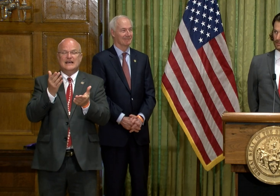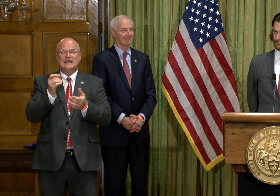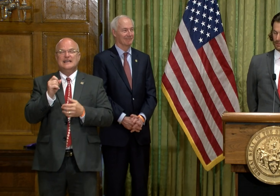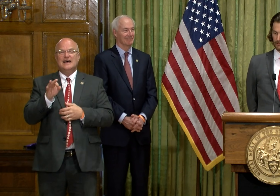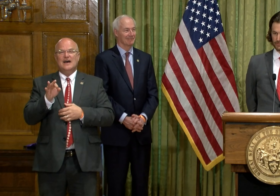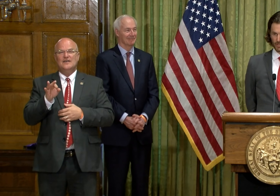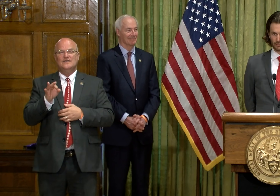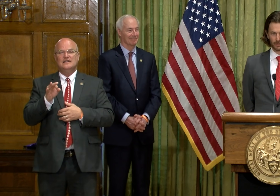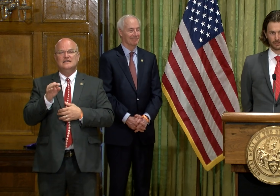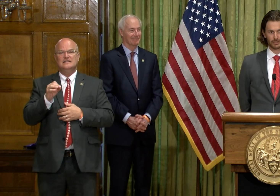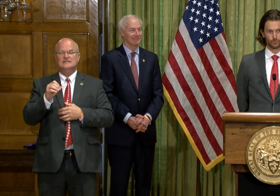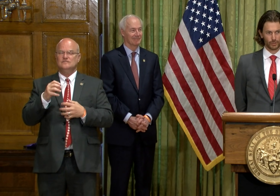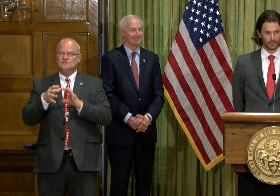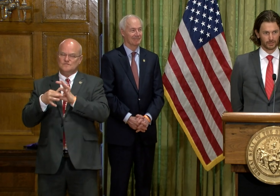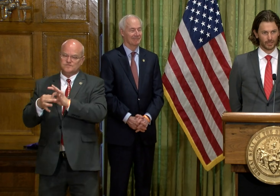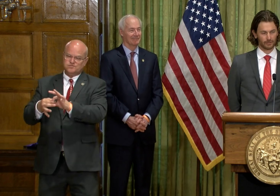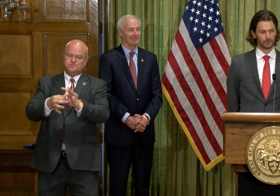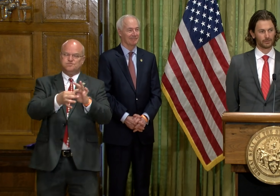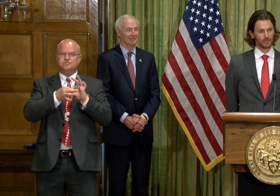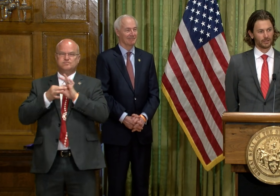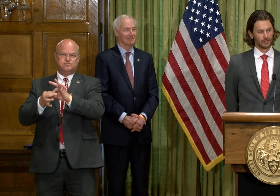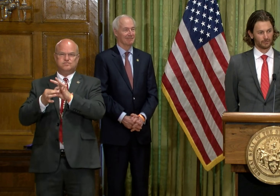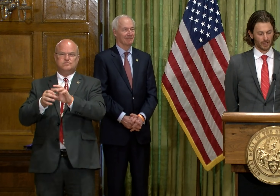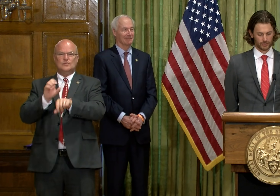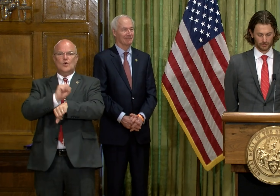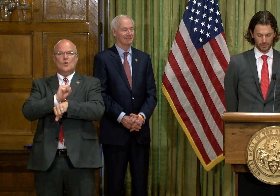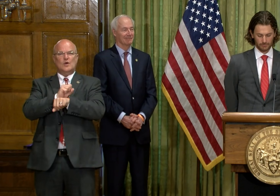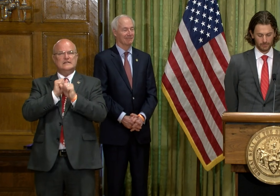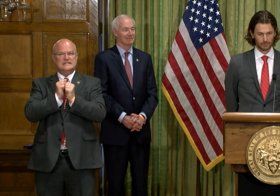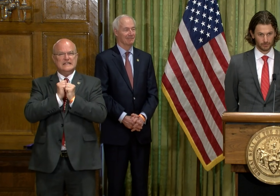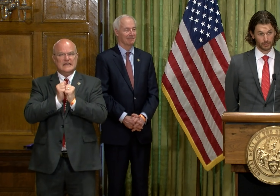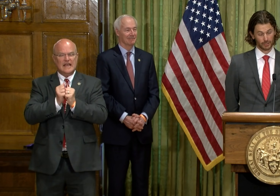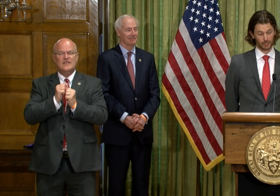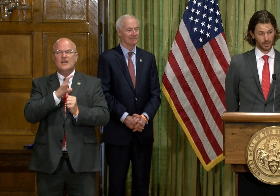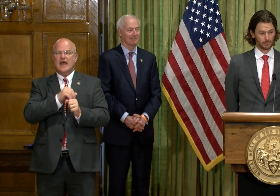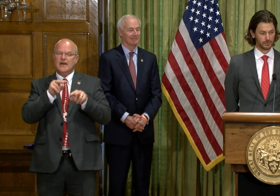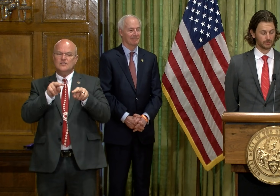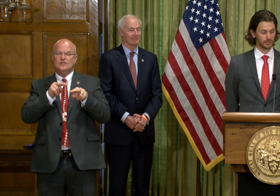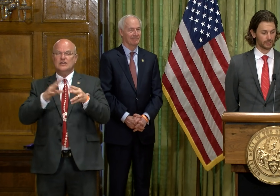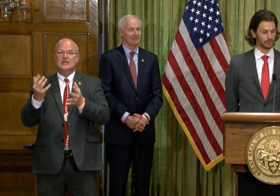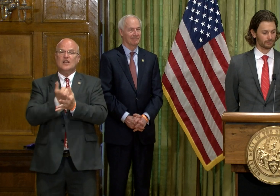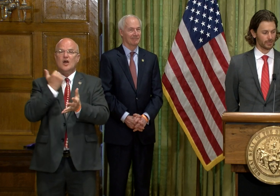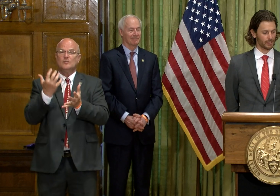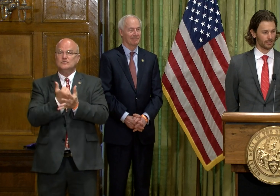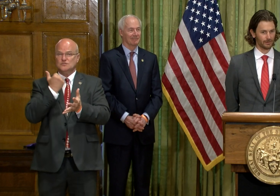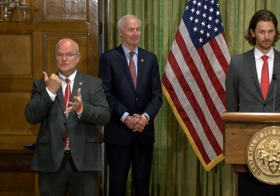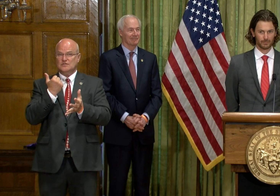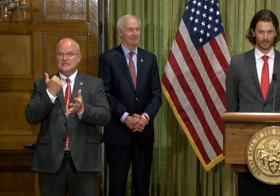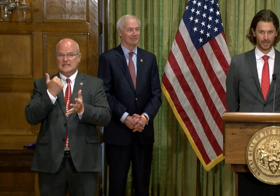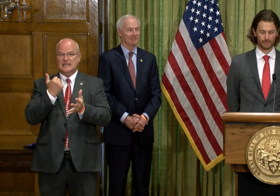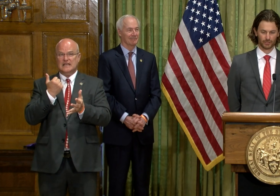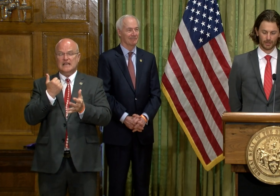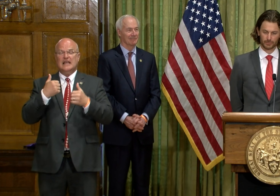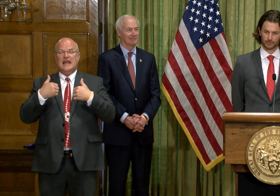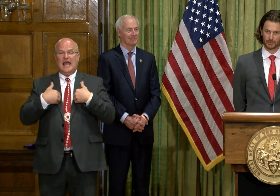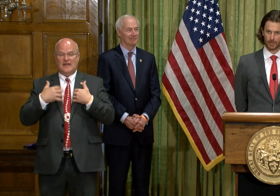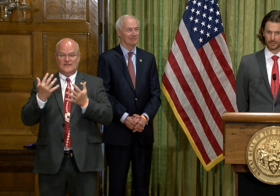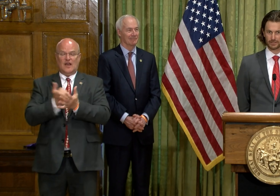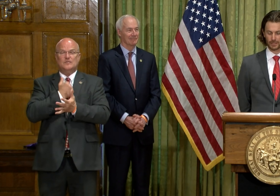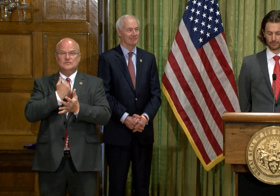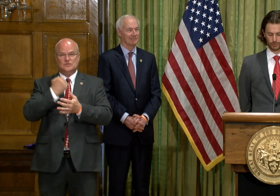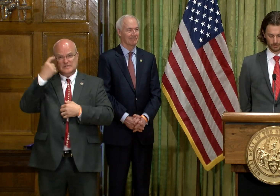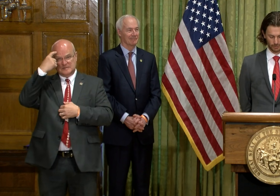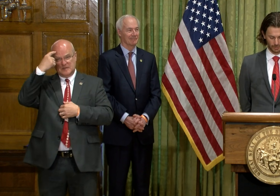of solidarity, of working together, and of actually looking at an opportunity and having an